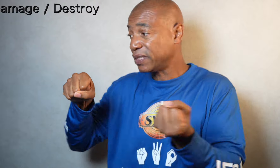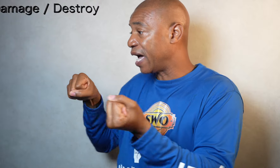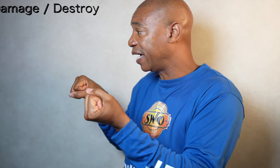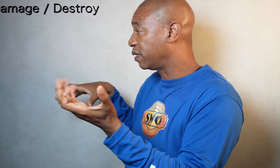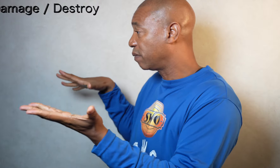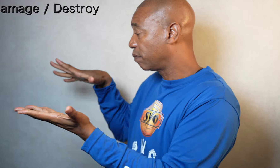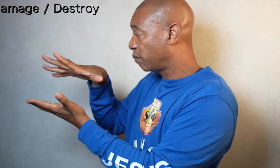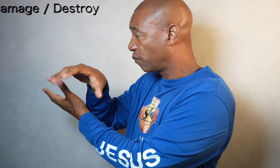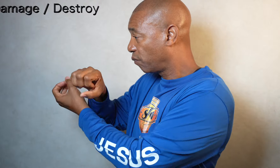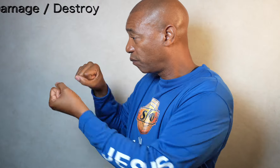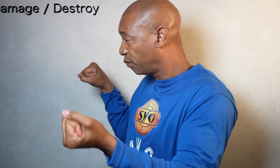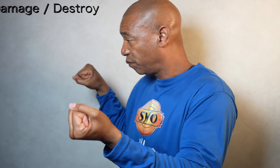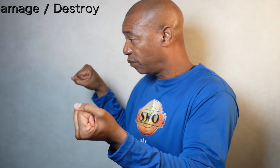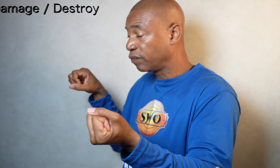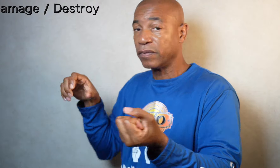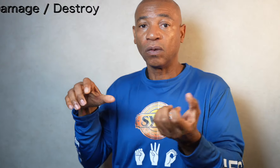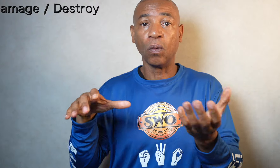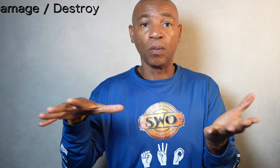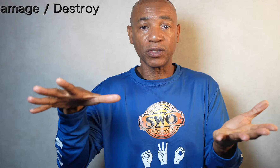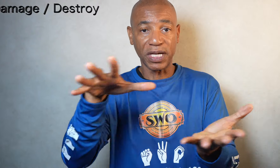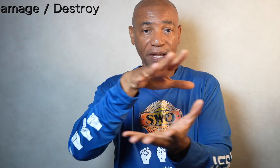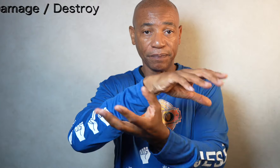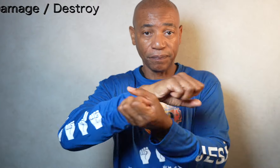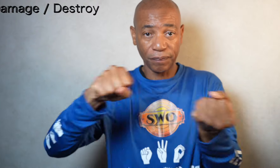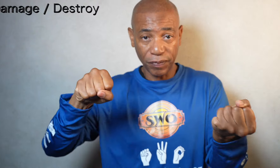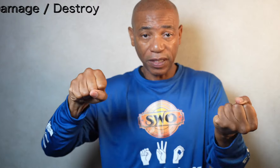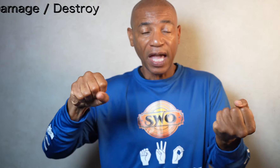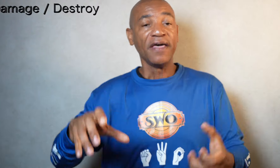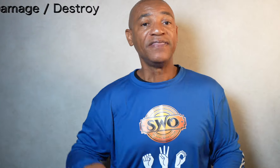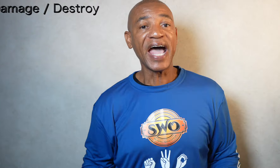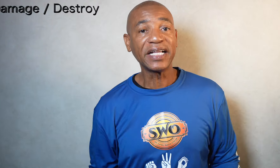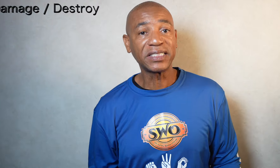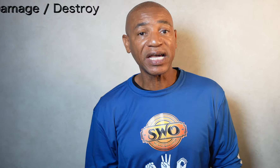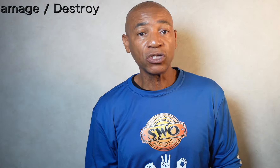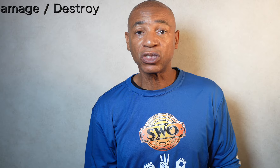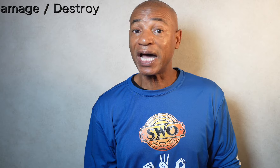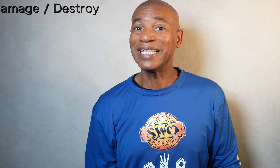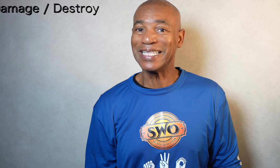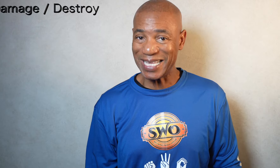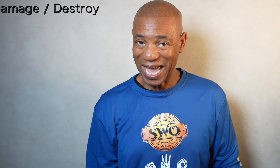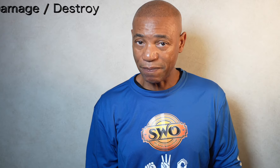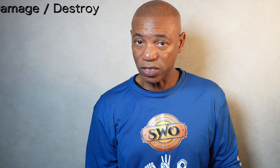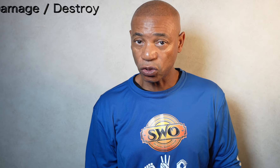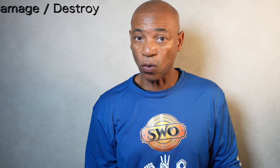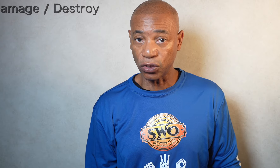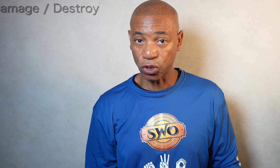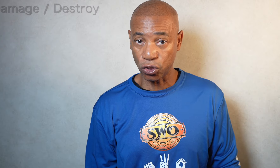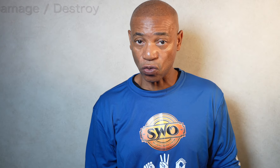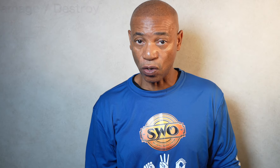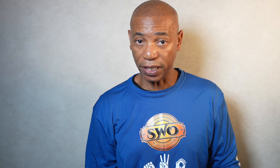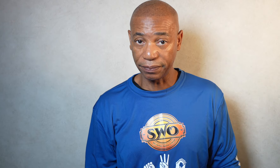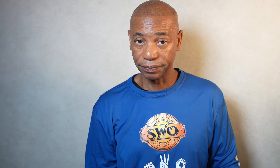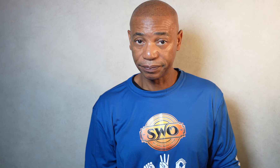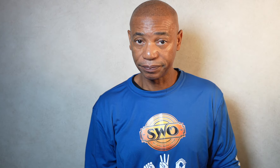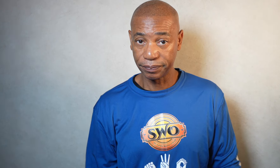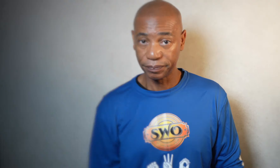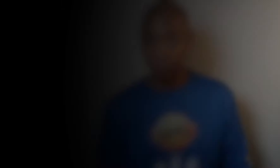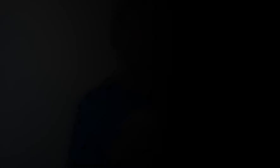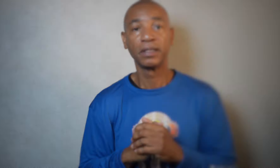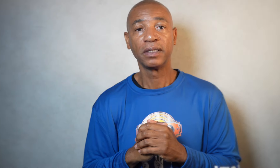side. One more time. That is how you sign damage or destroy.